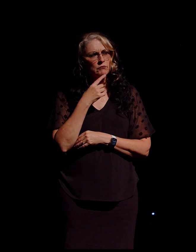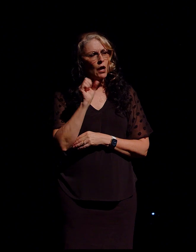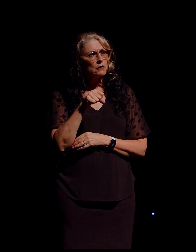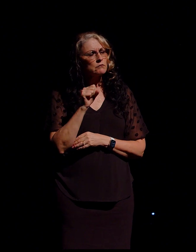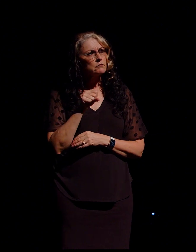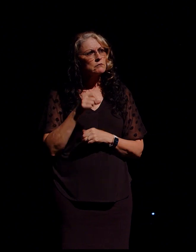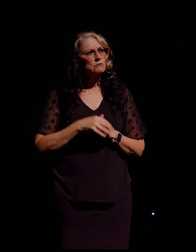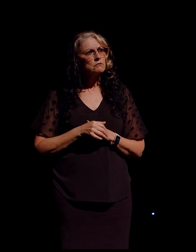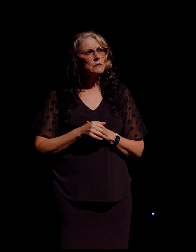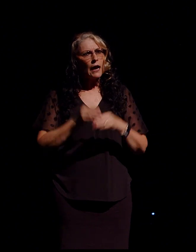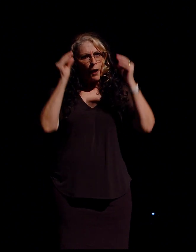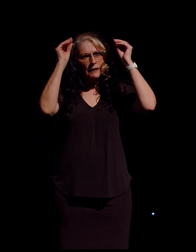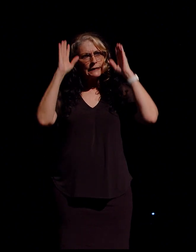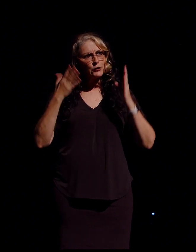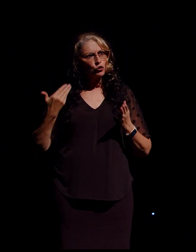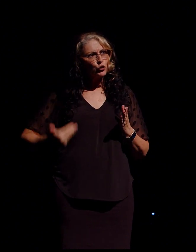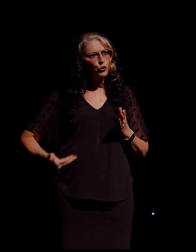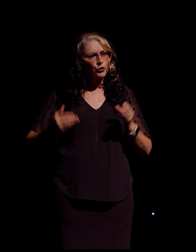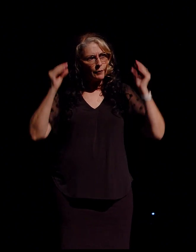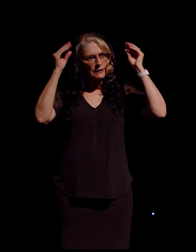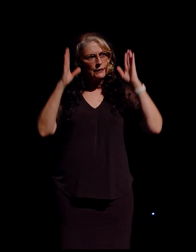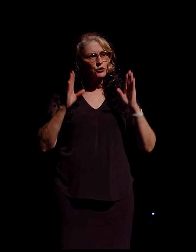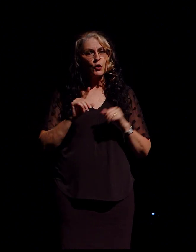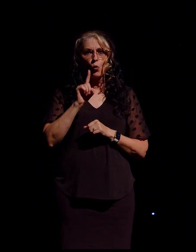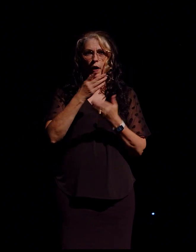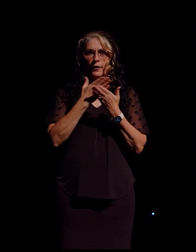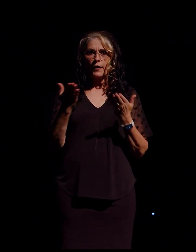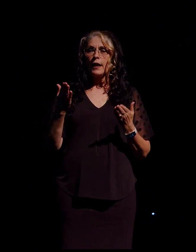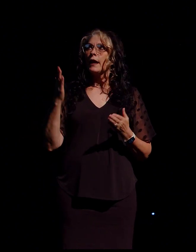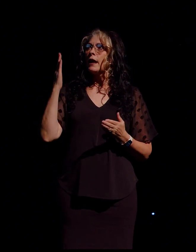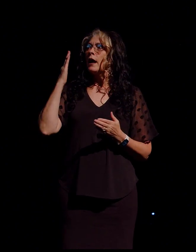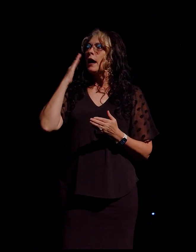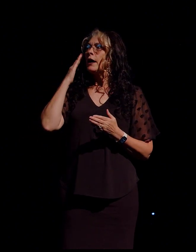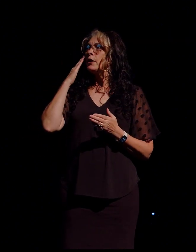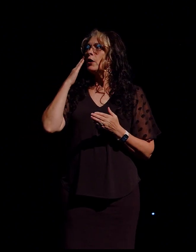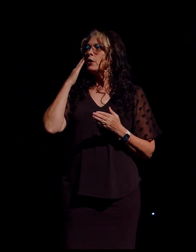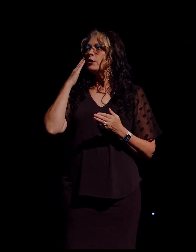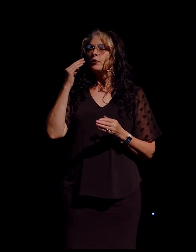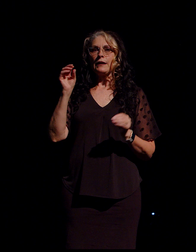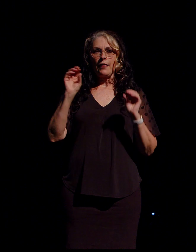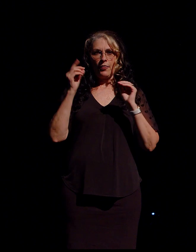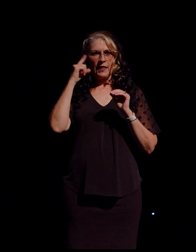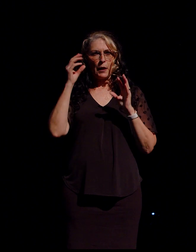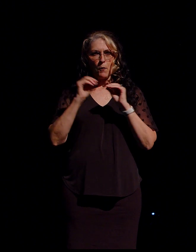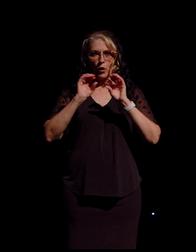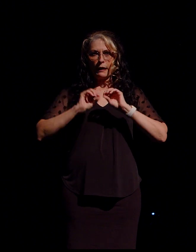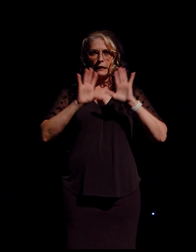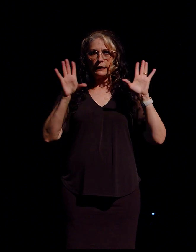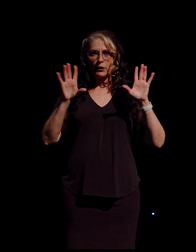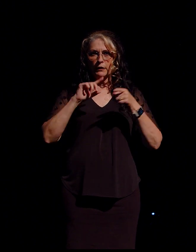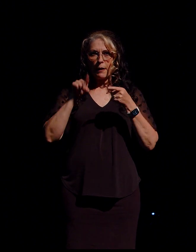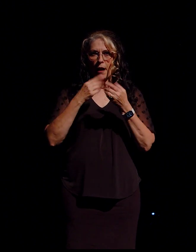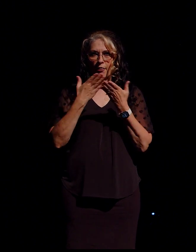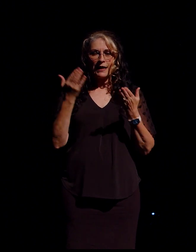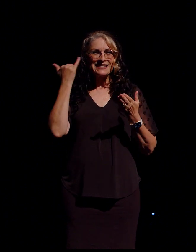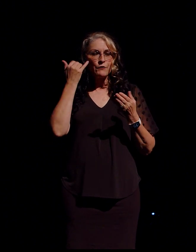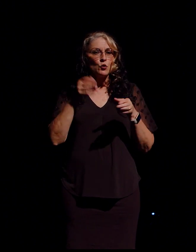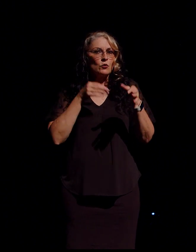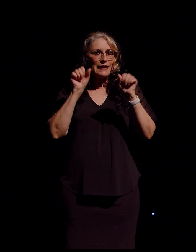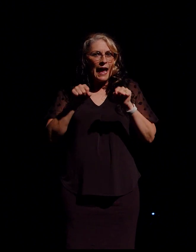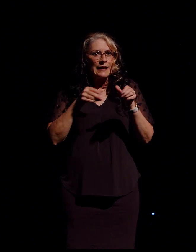yes, I'm a professor, and one of the things I know is that you can think more clearly about things if you can define